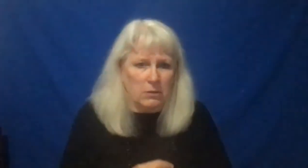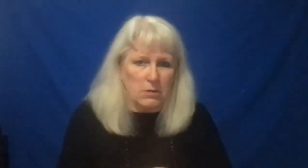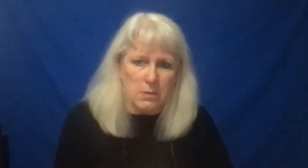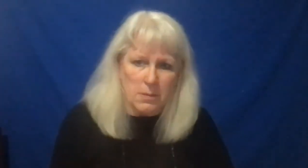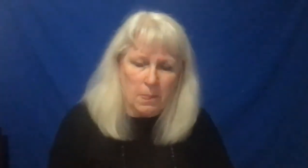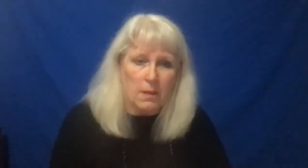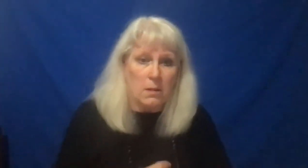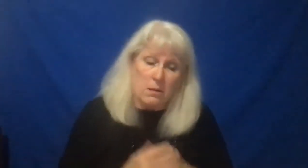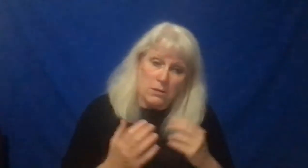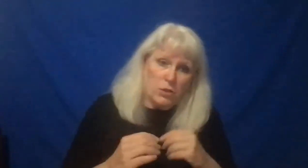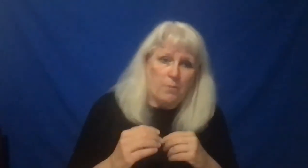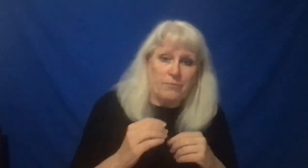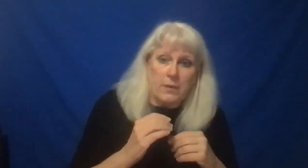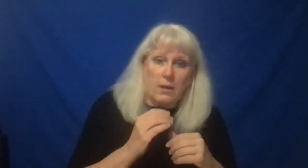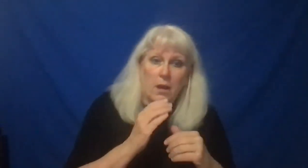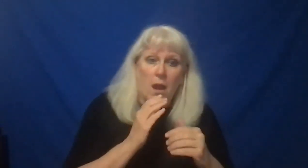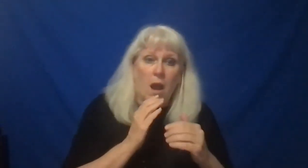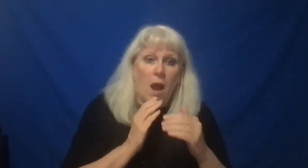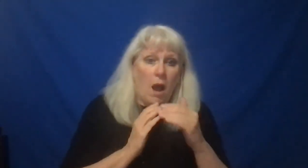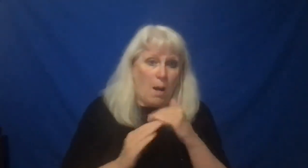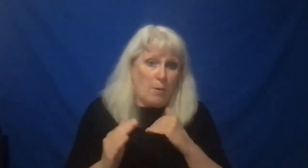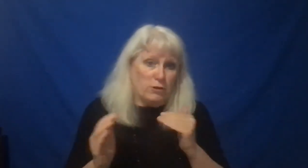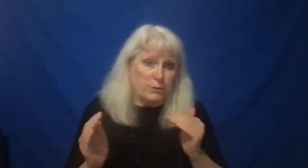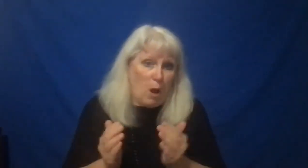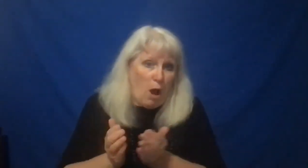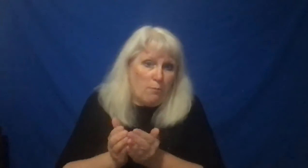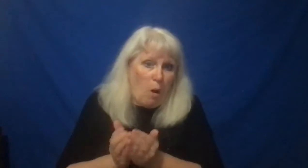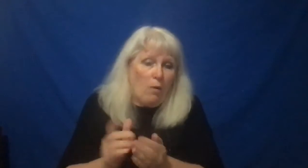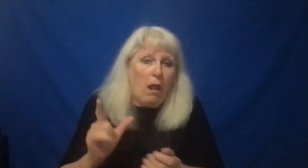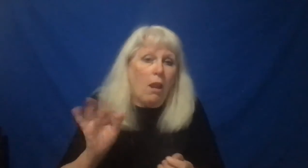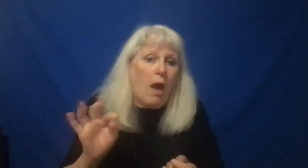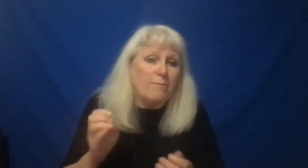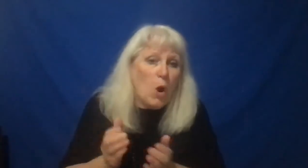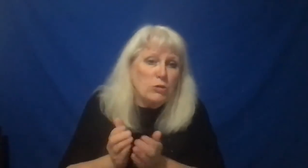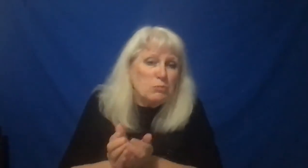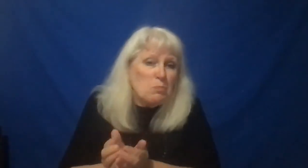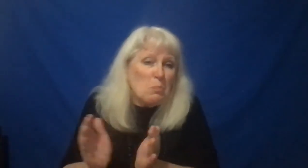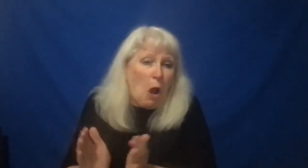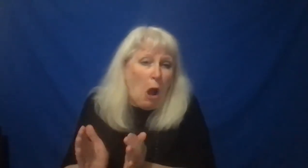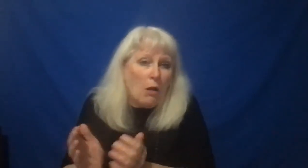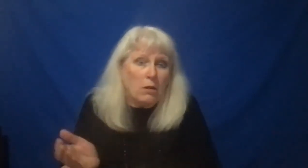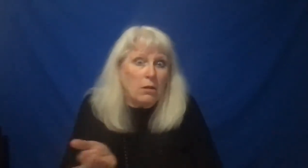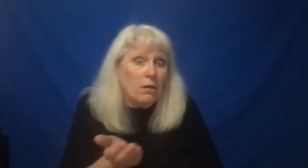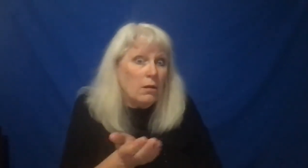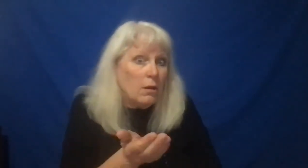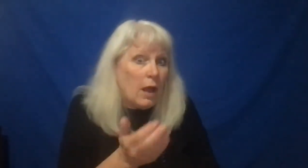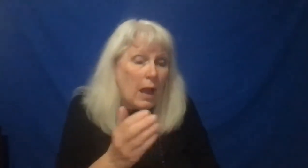humble lifeboat that comes around and holds our hope and the possibility